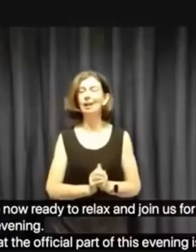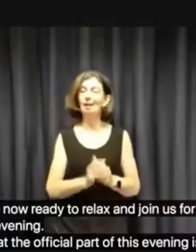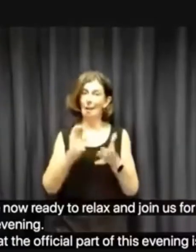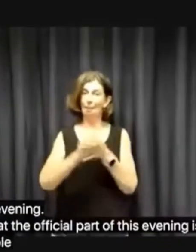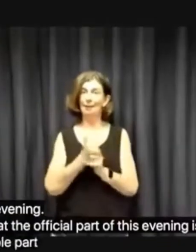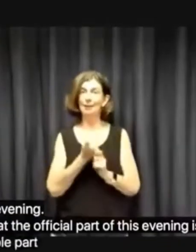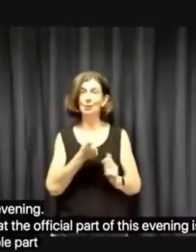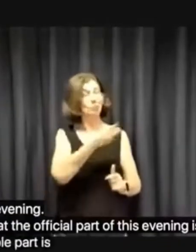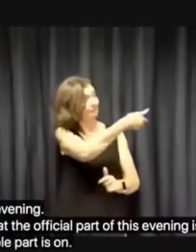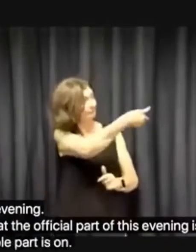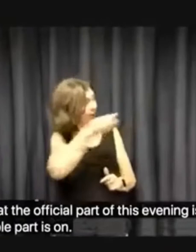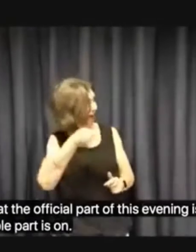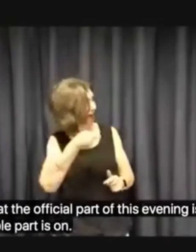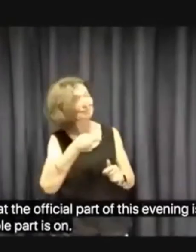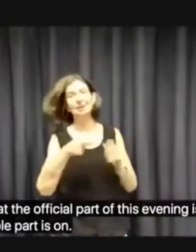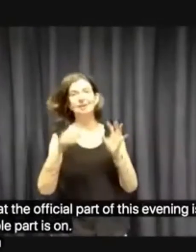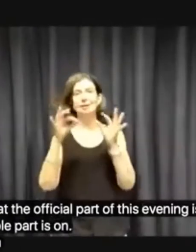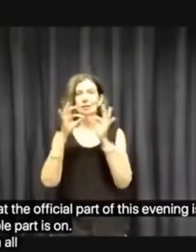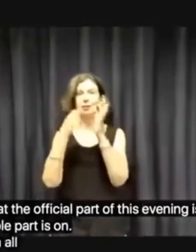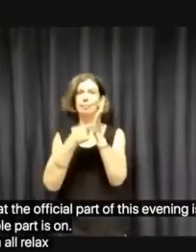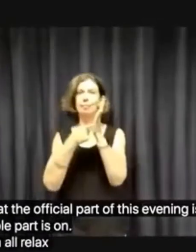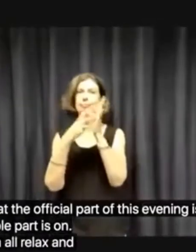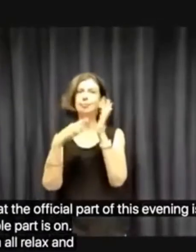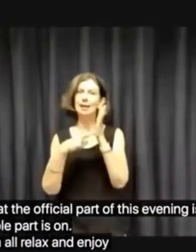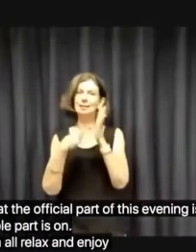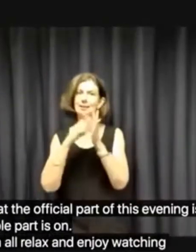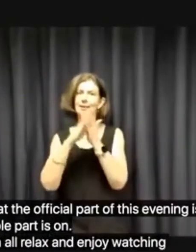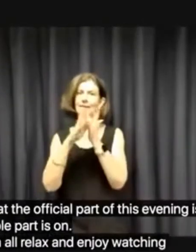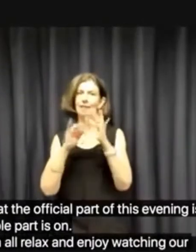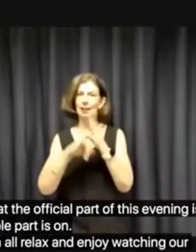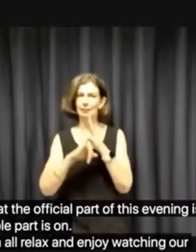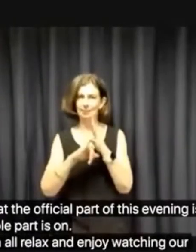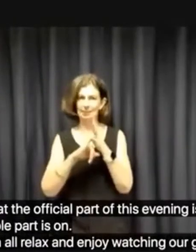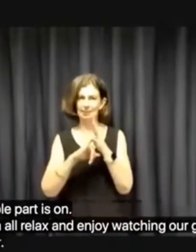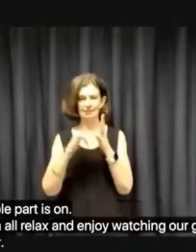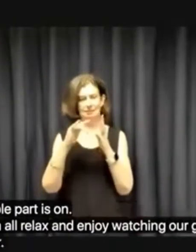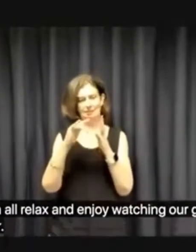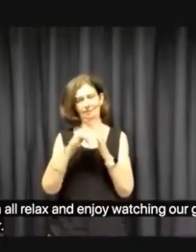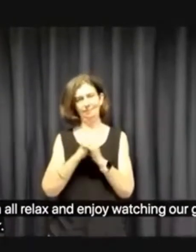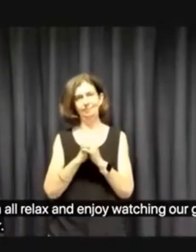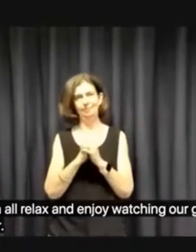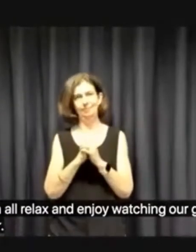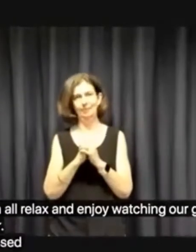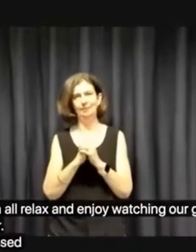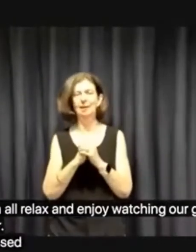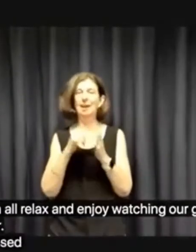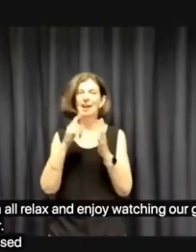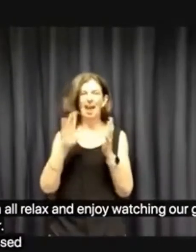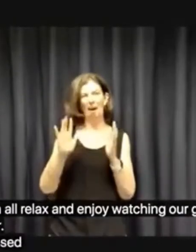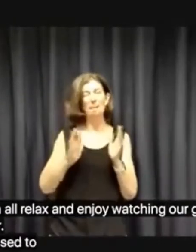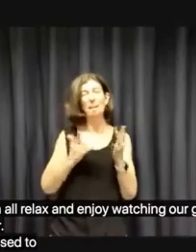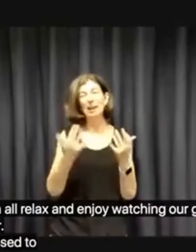relax and enjoy watching our guest speaker. I'm pleased to invite Brent Phillips.